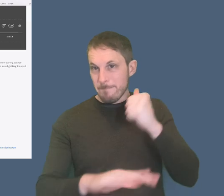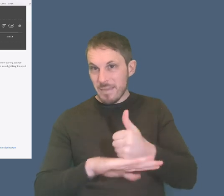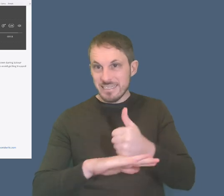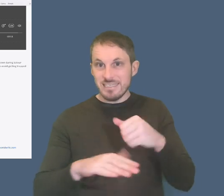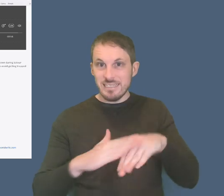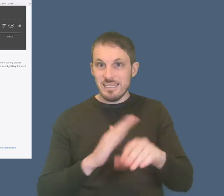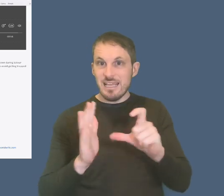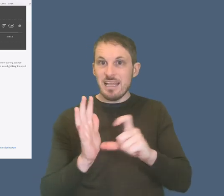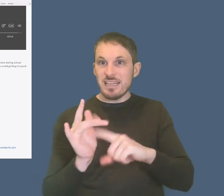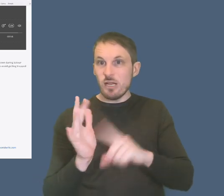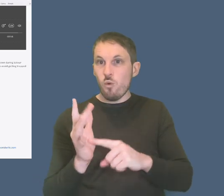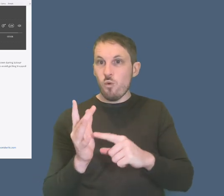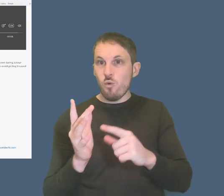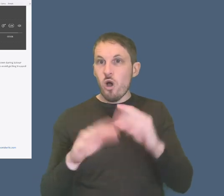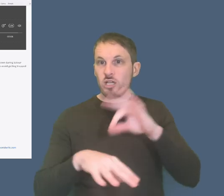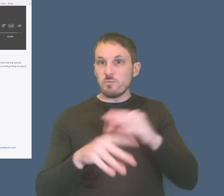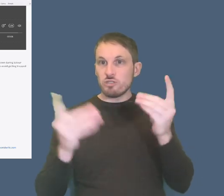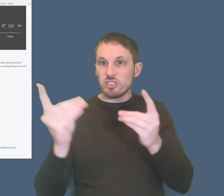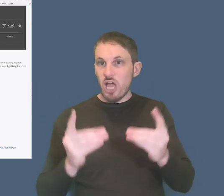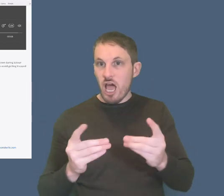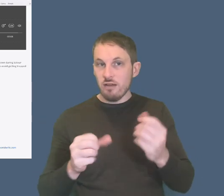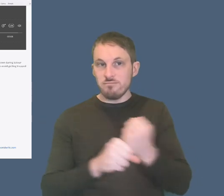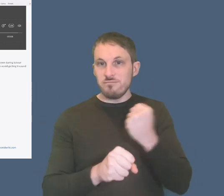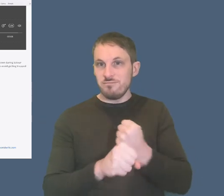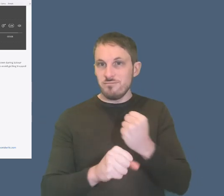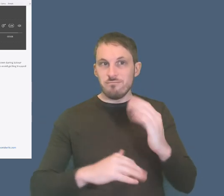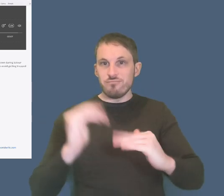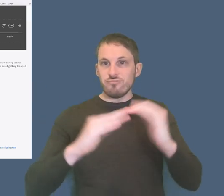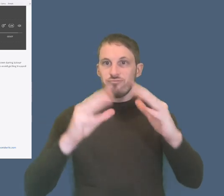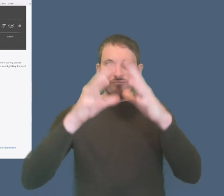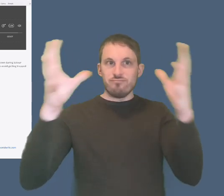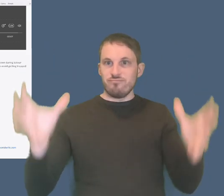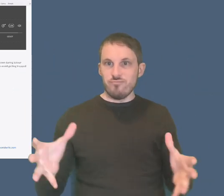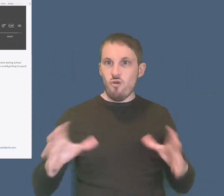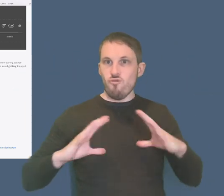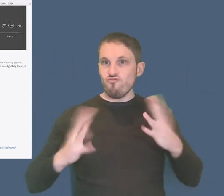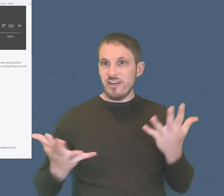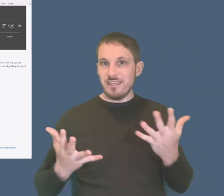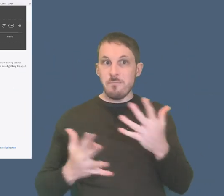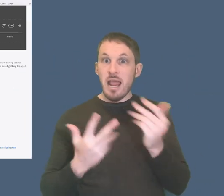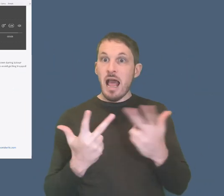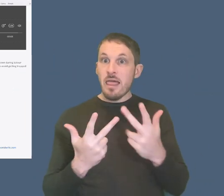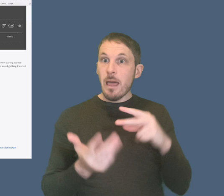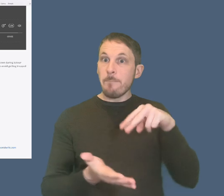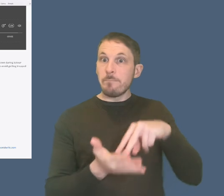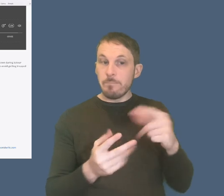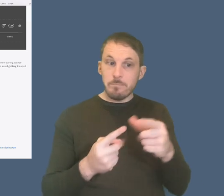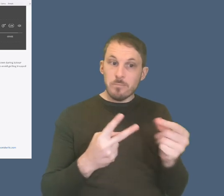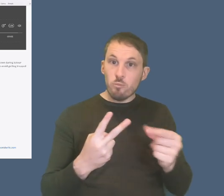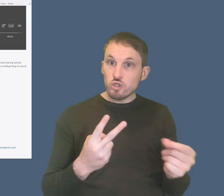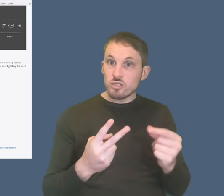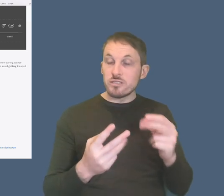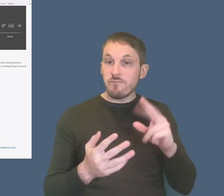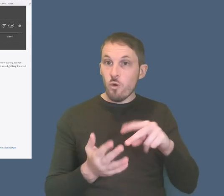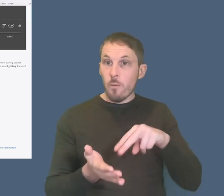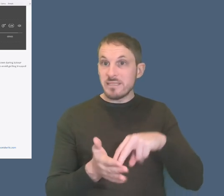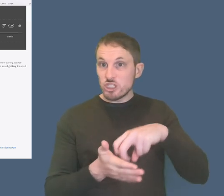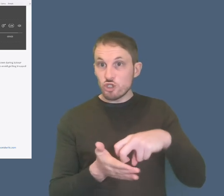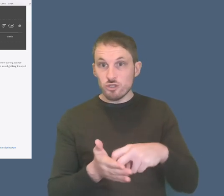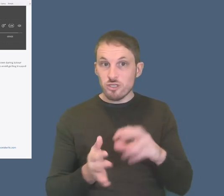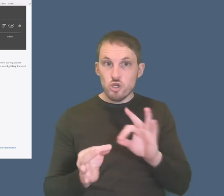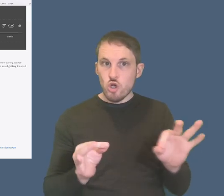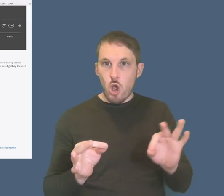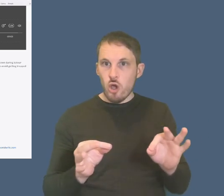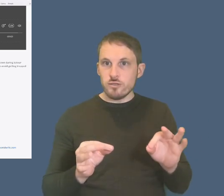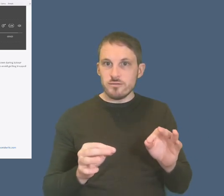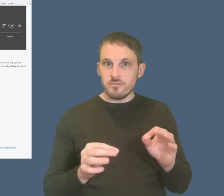your hospital room, and it's unlikely that other position options are going to be made actively available to you. So